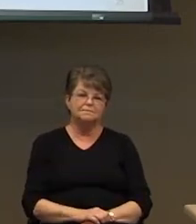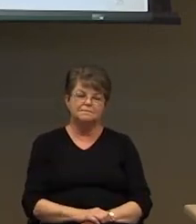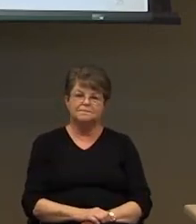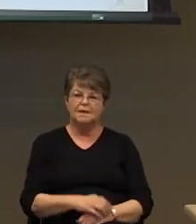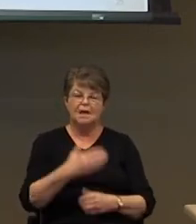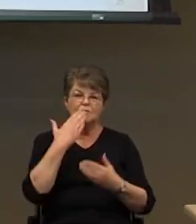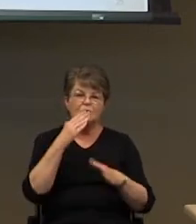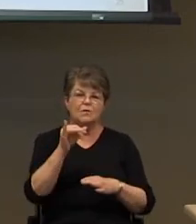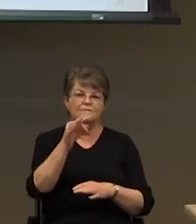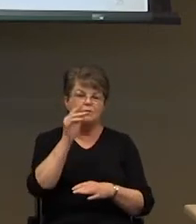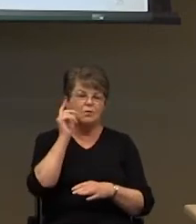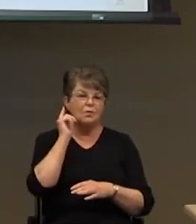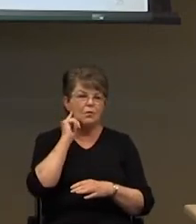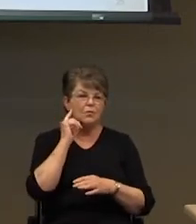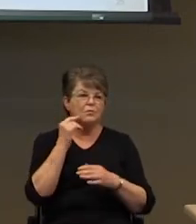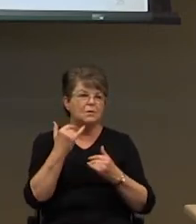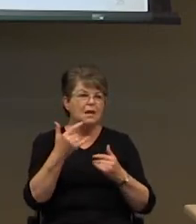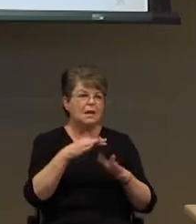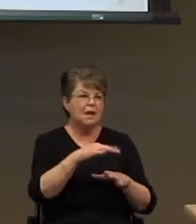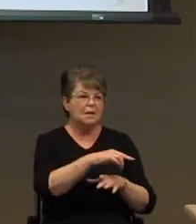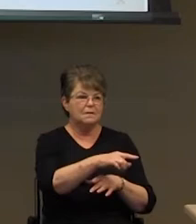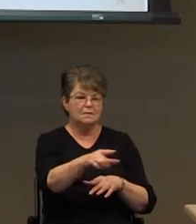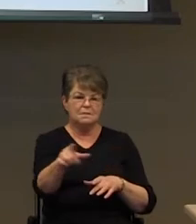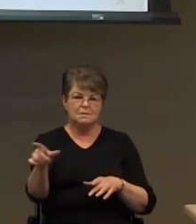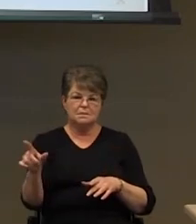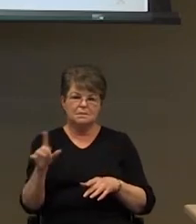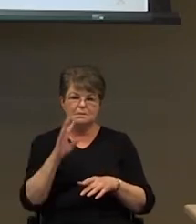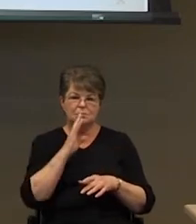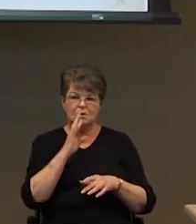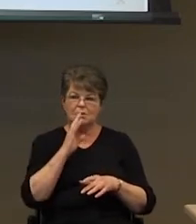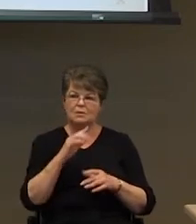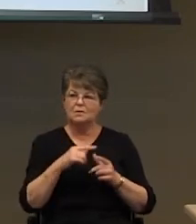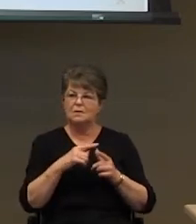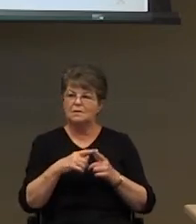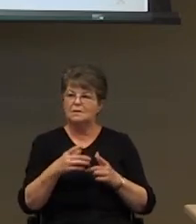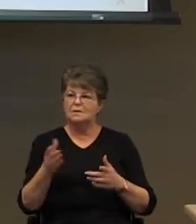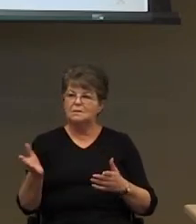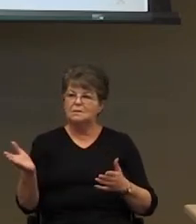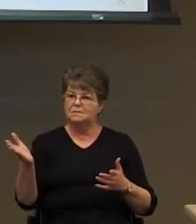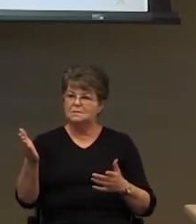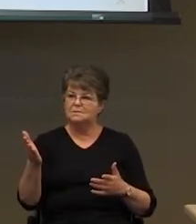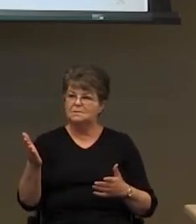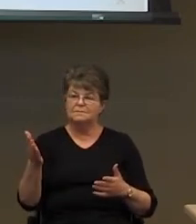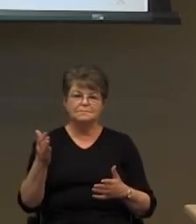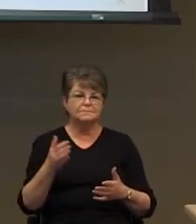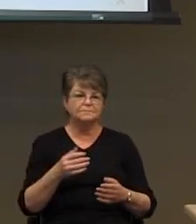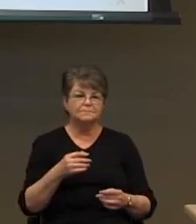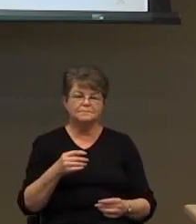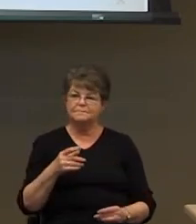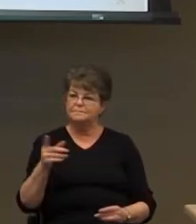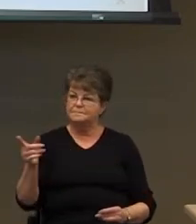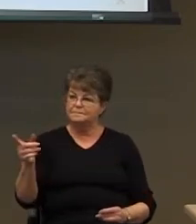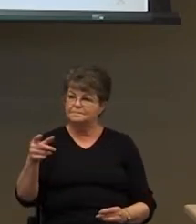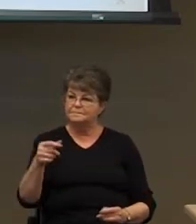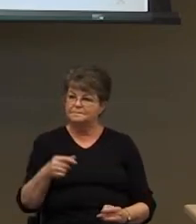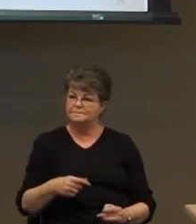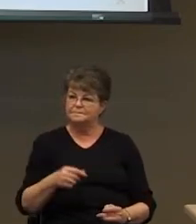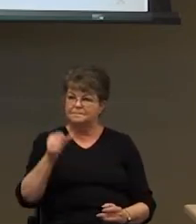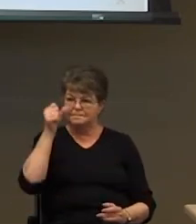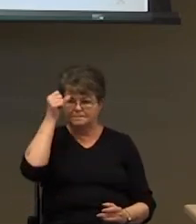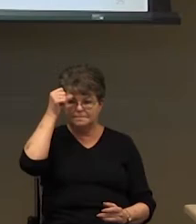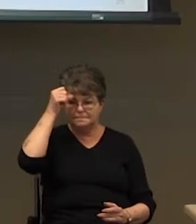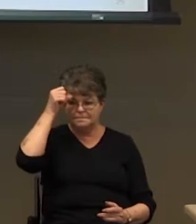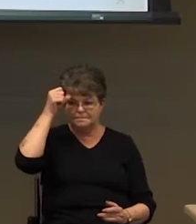I don't know if you heard, we're going to let the elected officials talk first, and then I'll go to the crowd when they're done. Mr. Cabry. Right here.